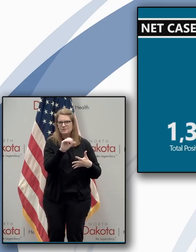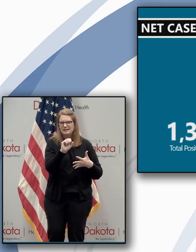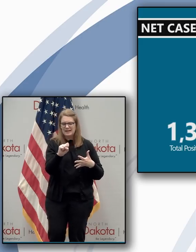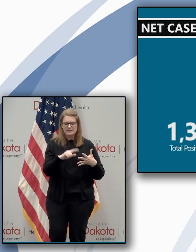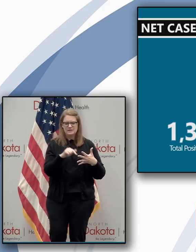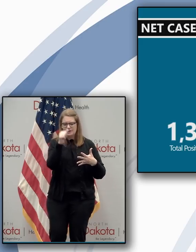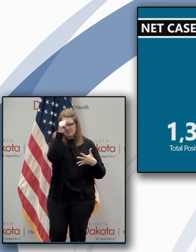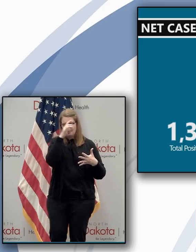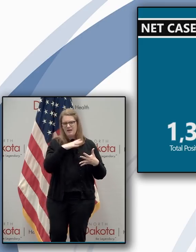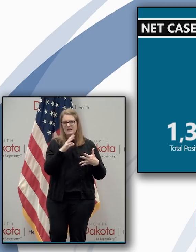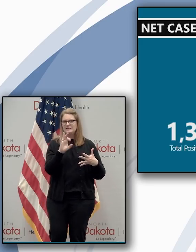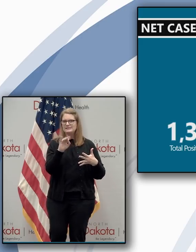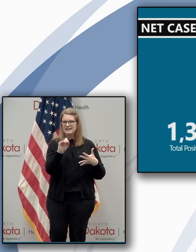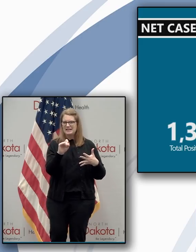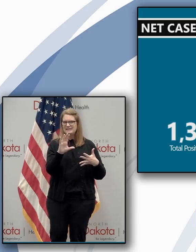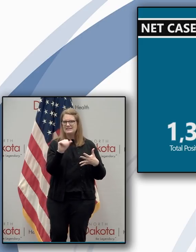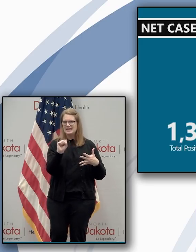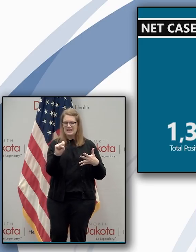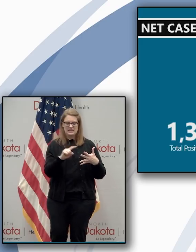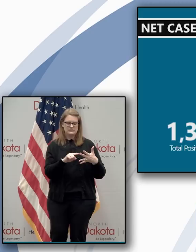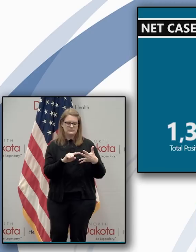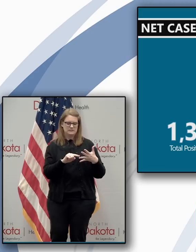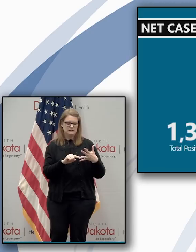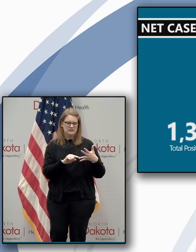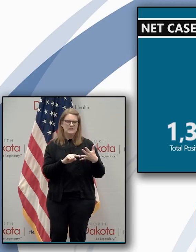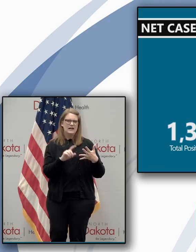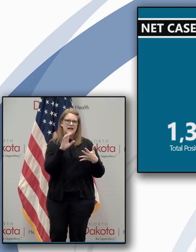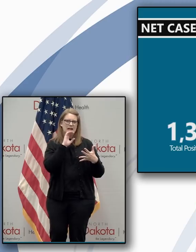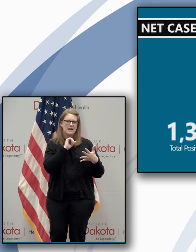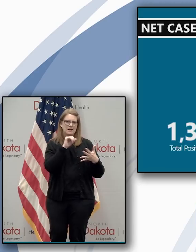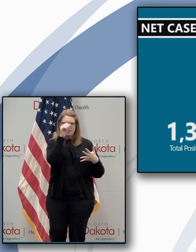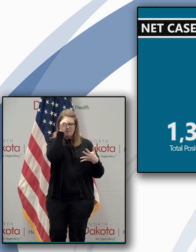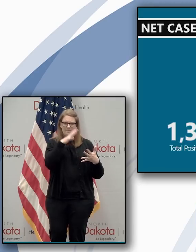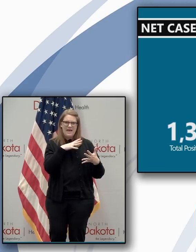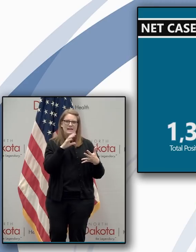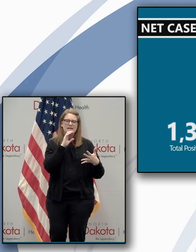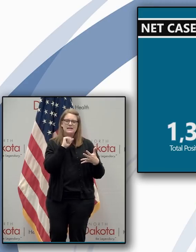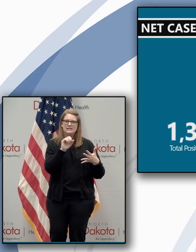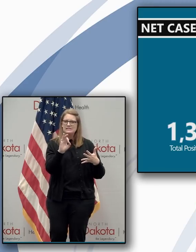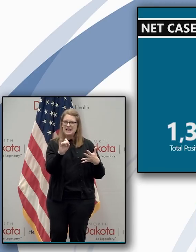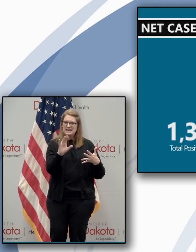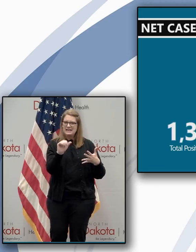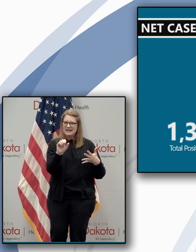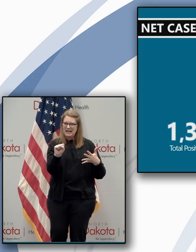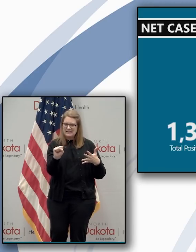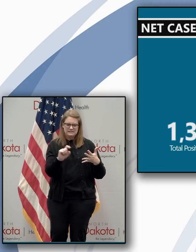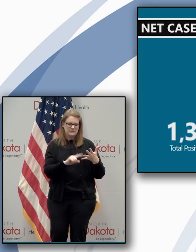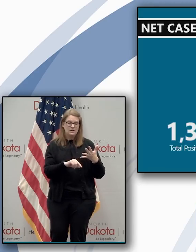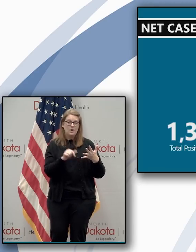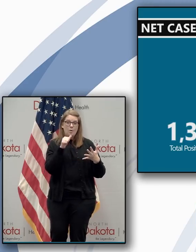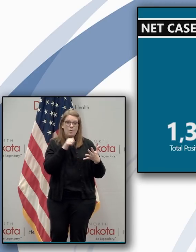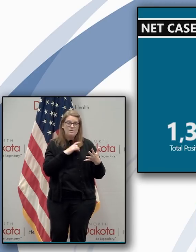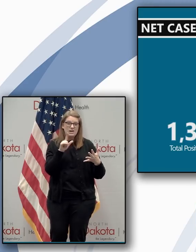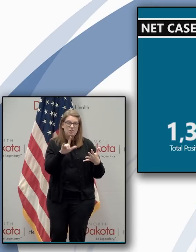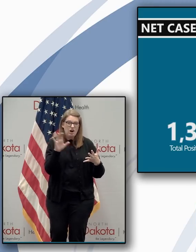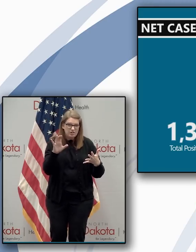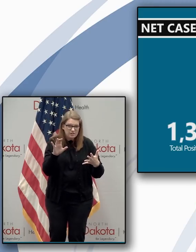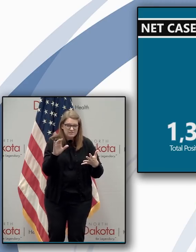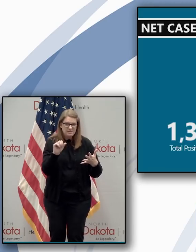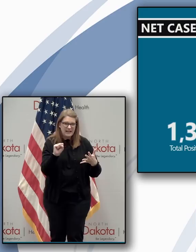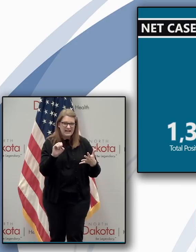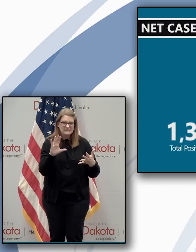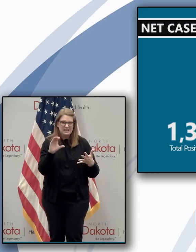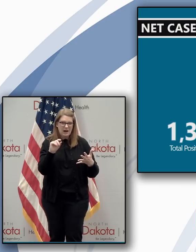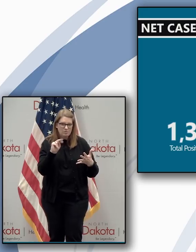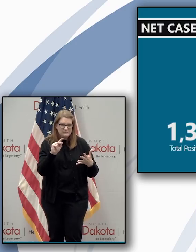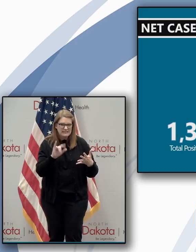in his 90s from Cass County, another man in his 90s from Cass County, a woman in her hundreds from Cass